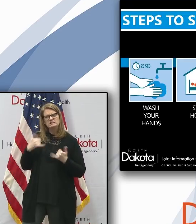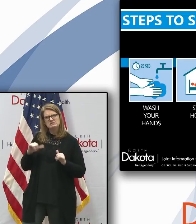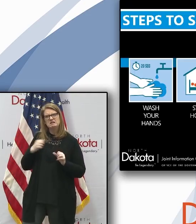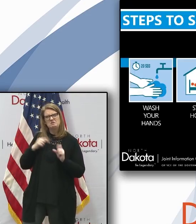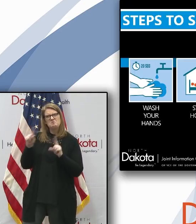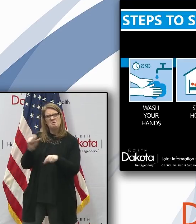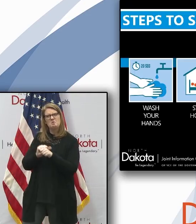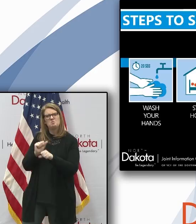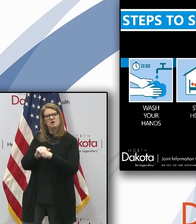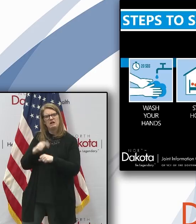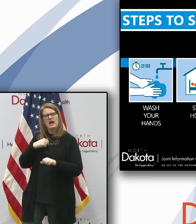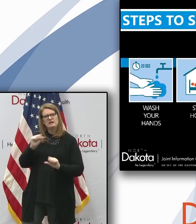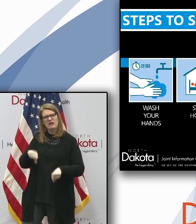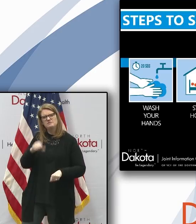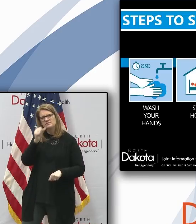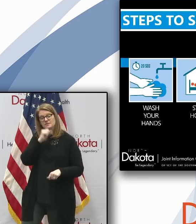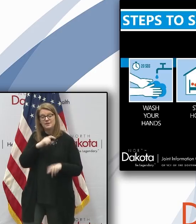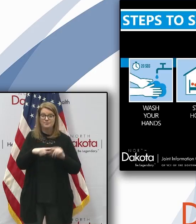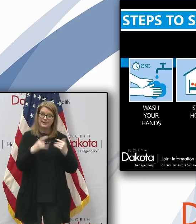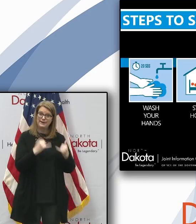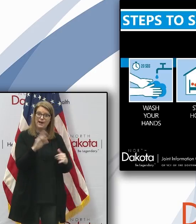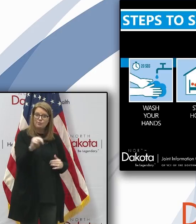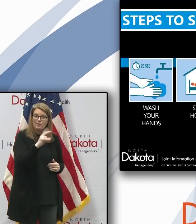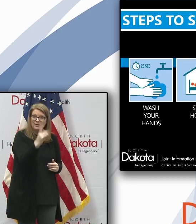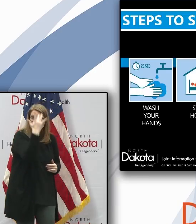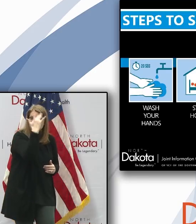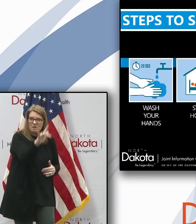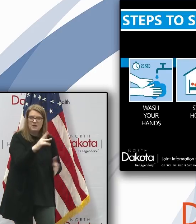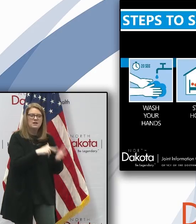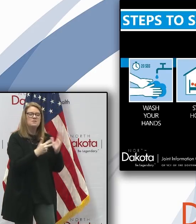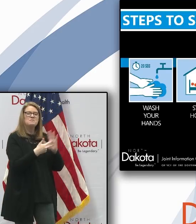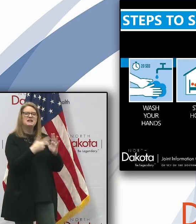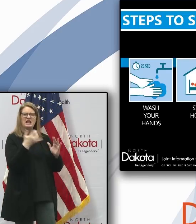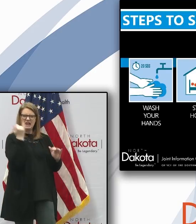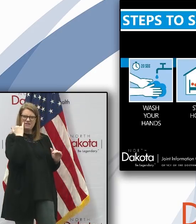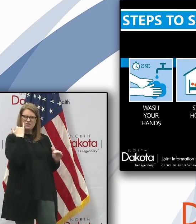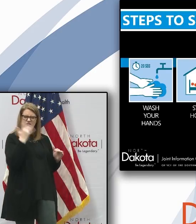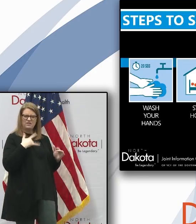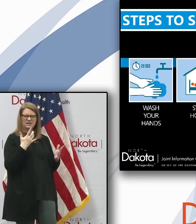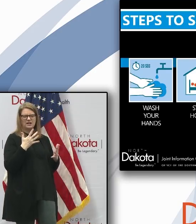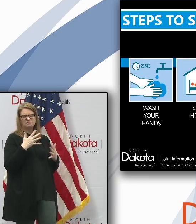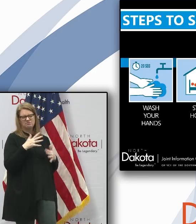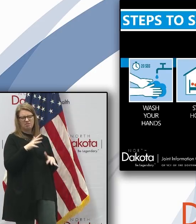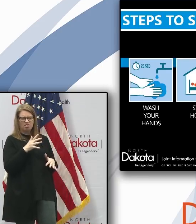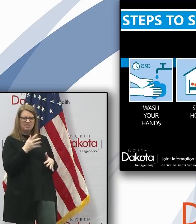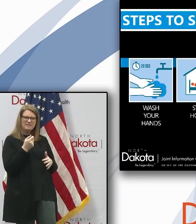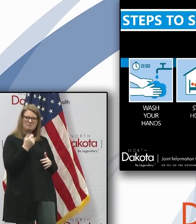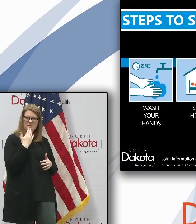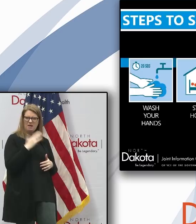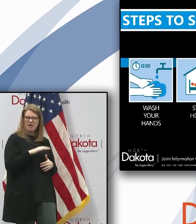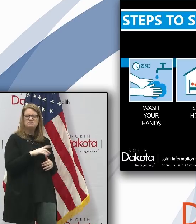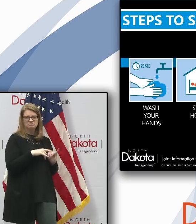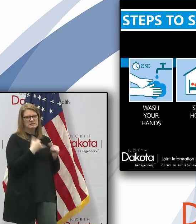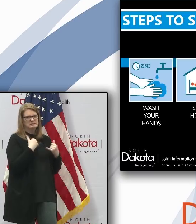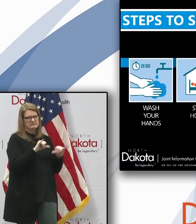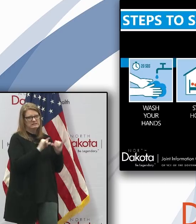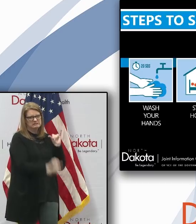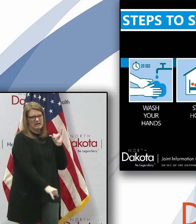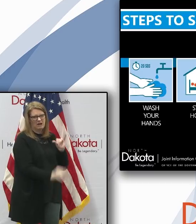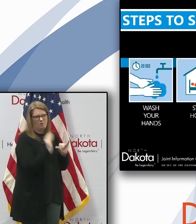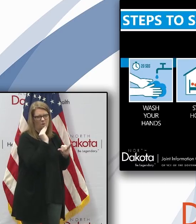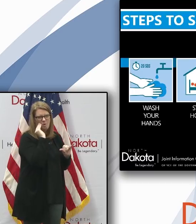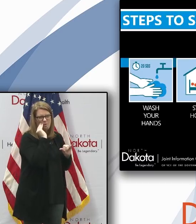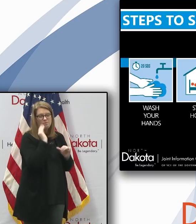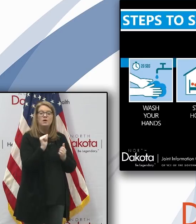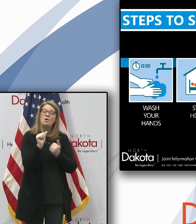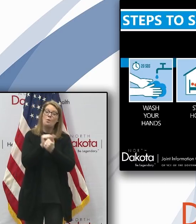got to keep yourself at home, even if your symptoms are mild. And again, cancel or postpone all large gathering. And washing